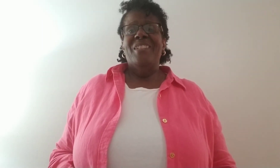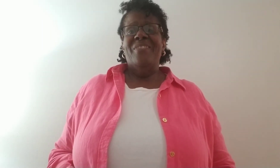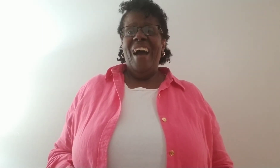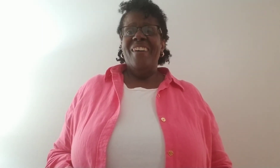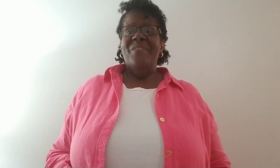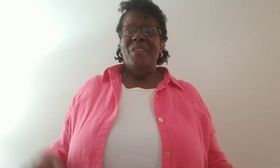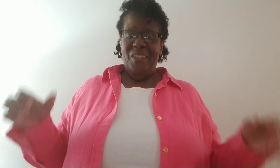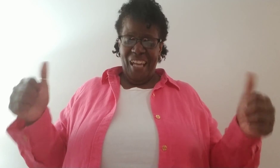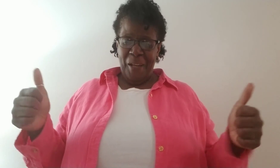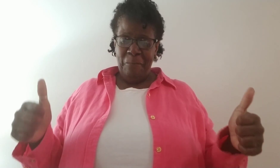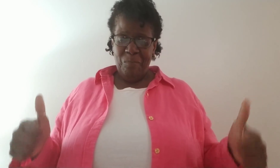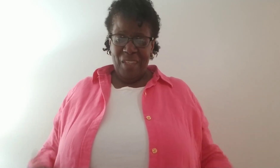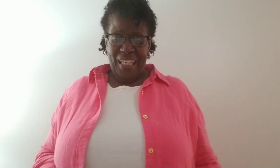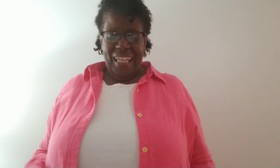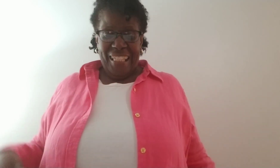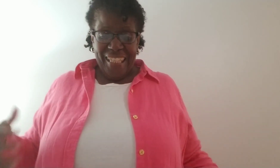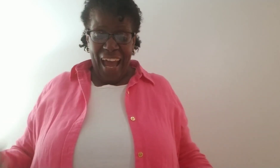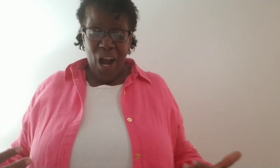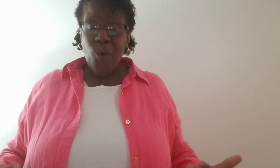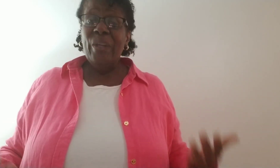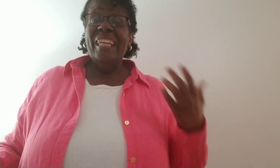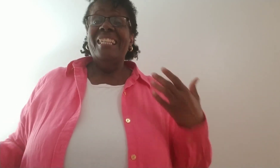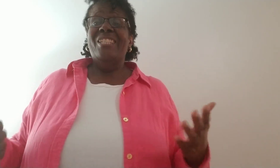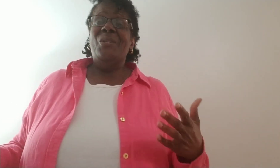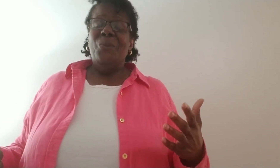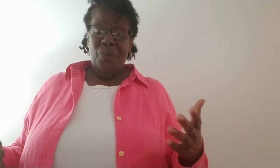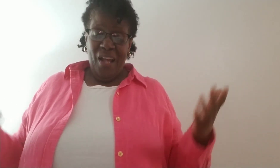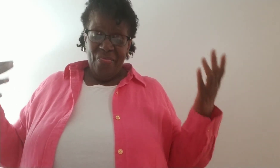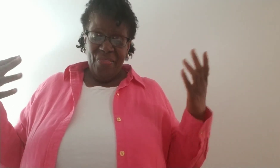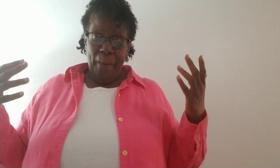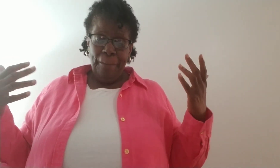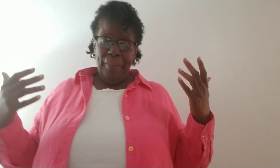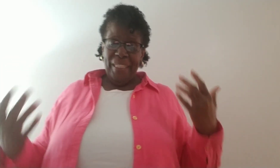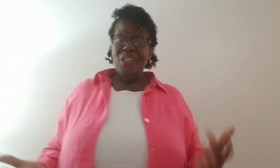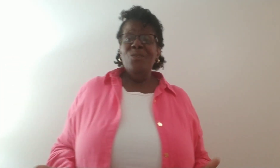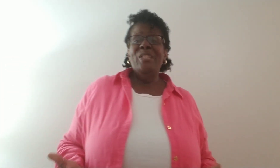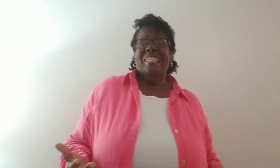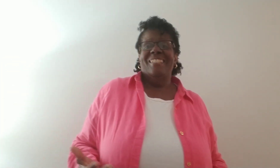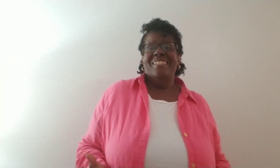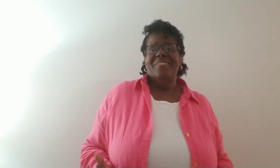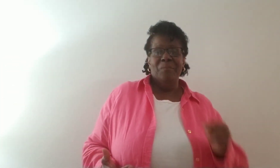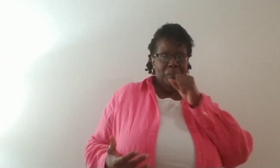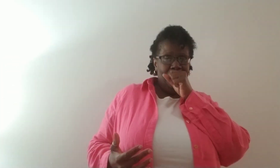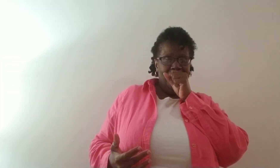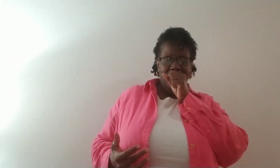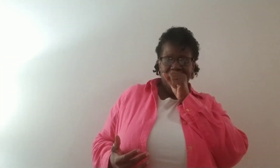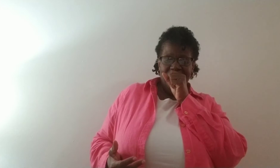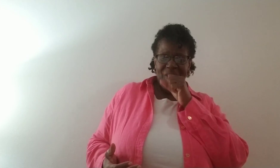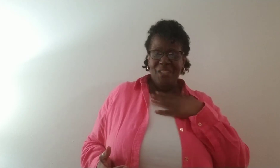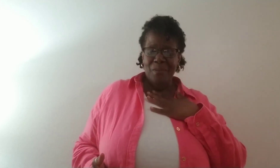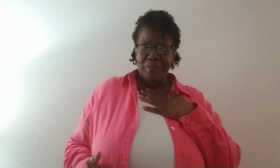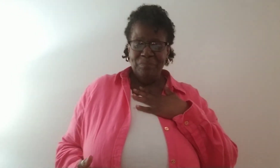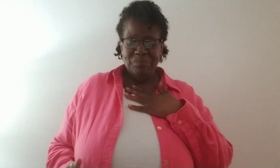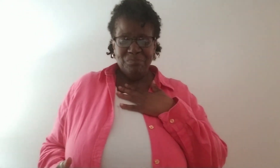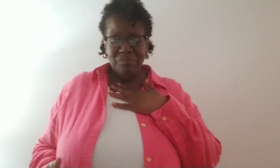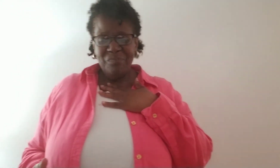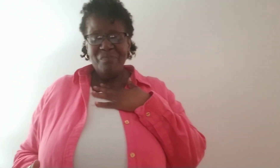54,303,855. Okay? Now we're getting into the billions. Excuse me.